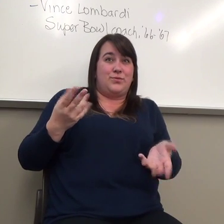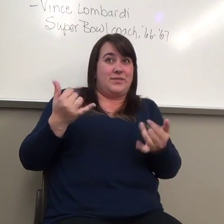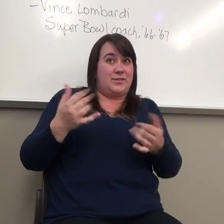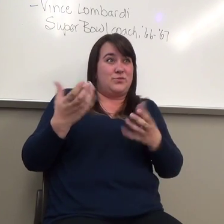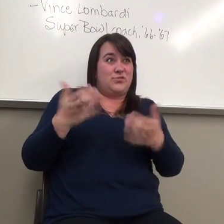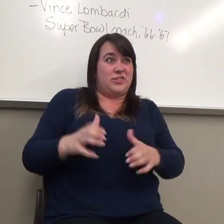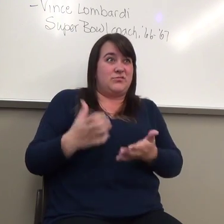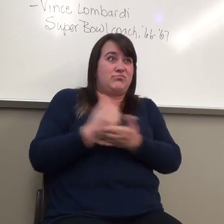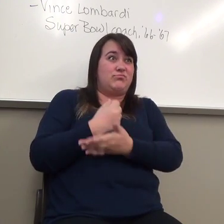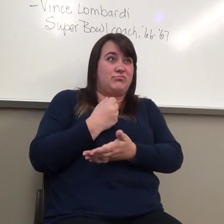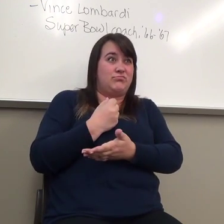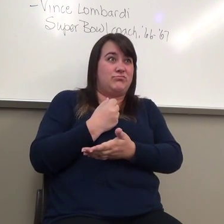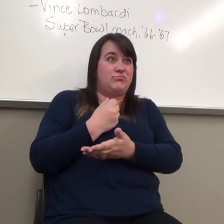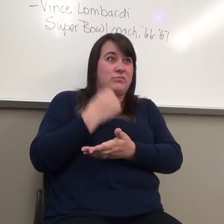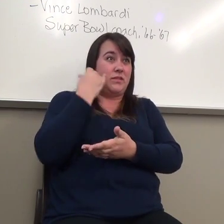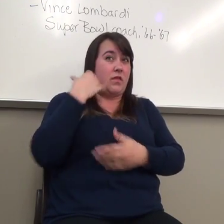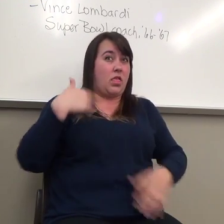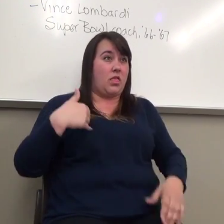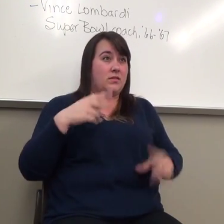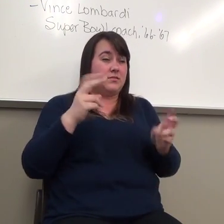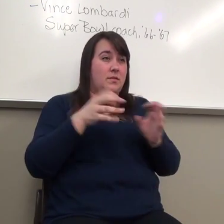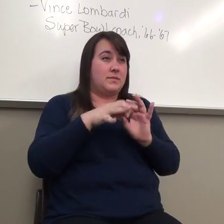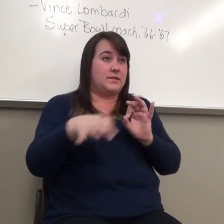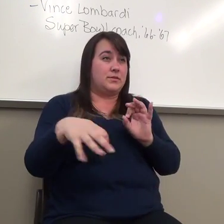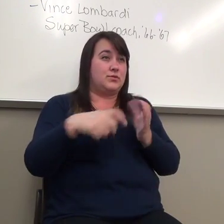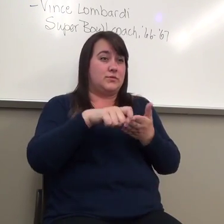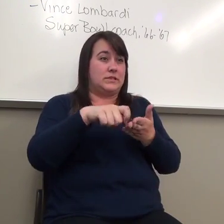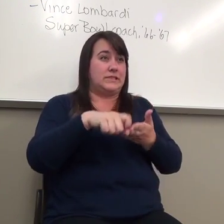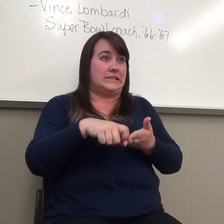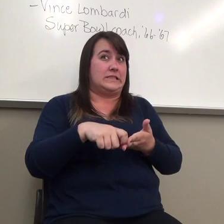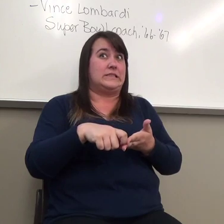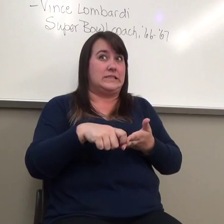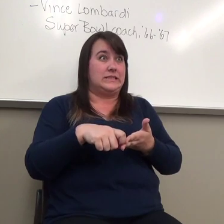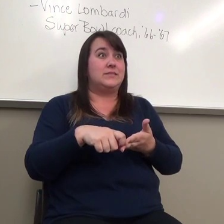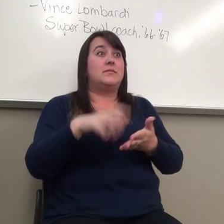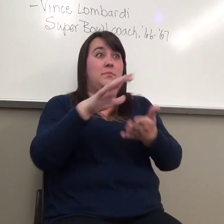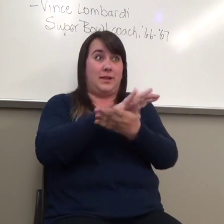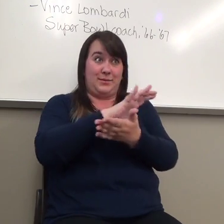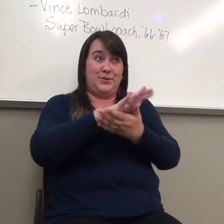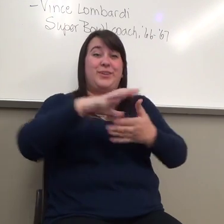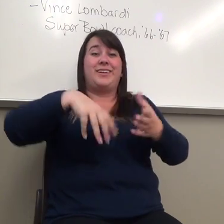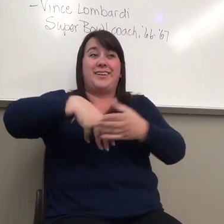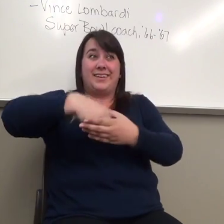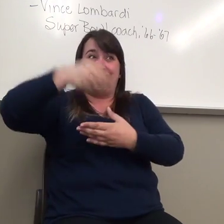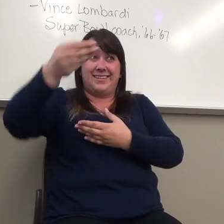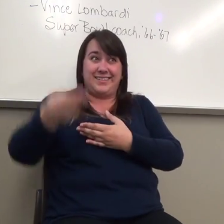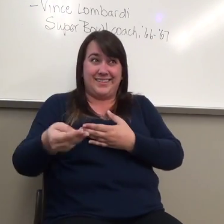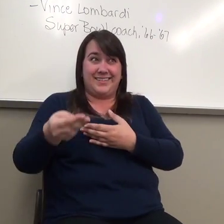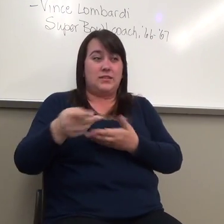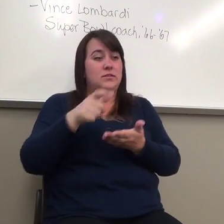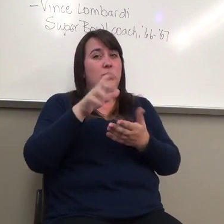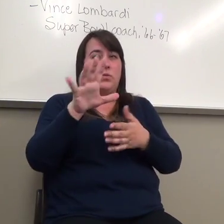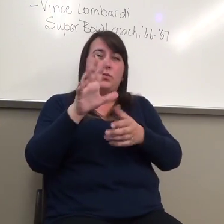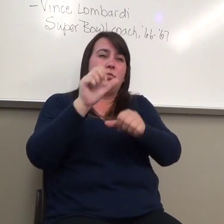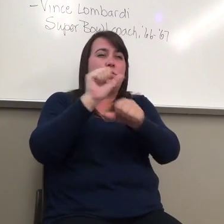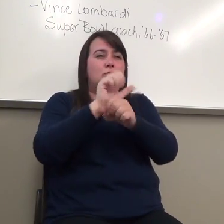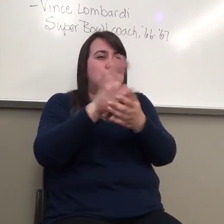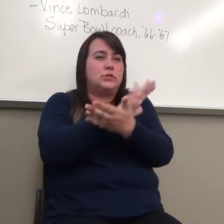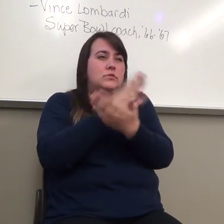you don't have a topic sentence written yet, you need to get out a piece of paper or your worksheet and write